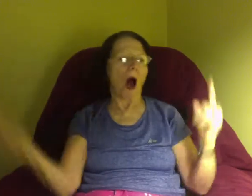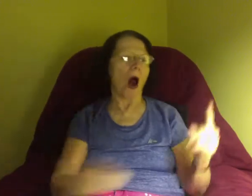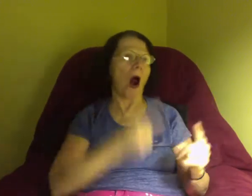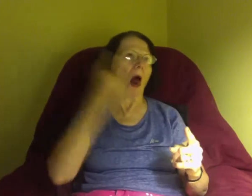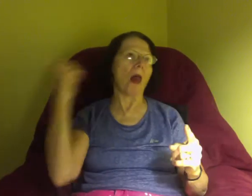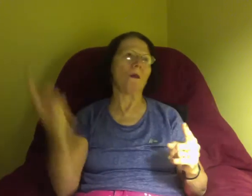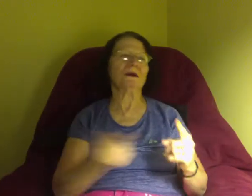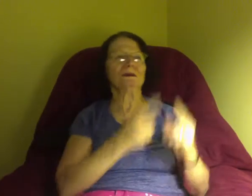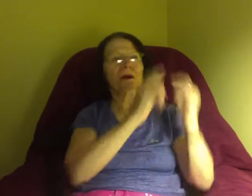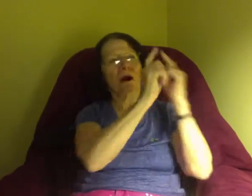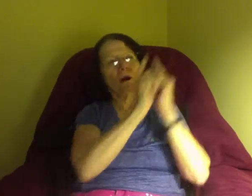never do it.